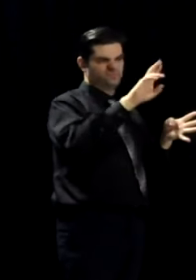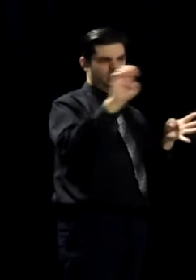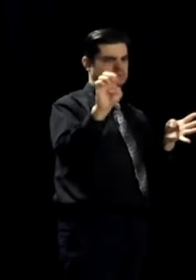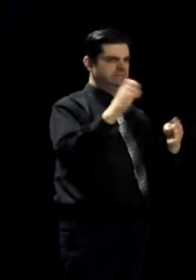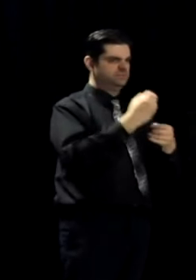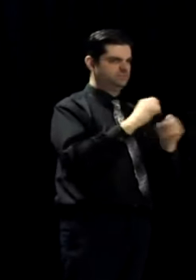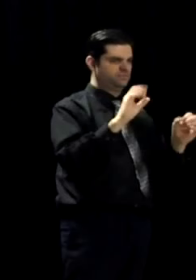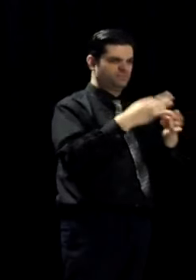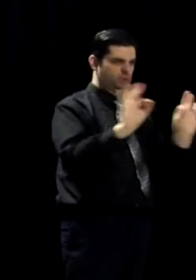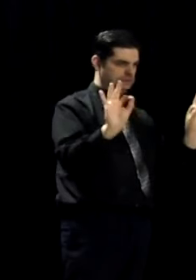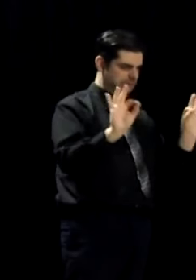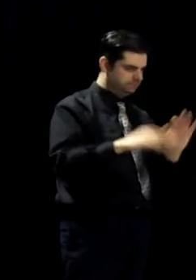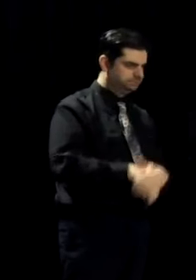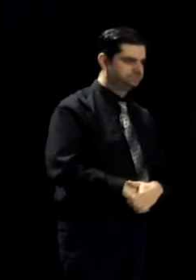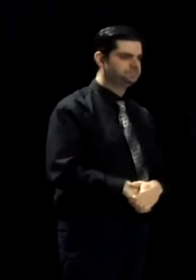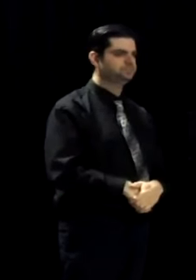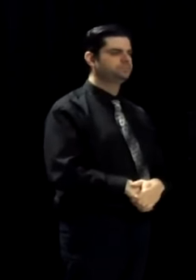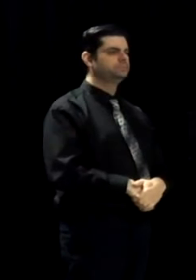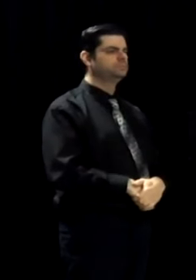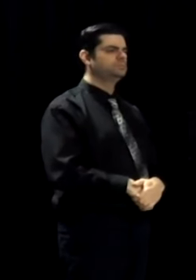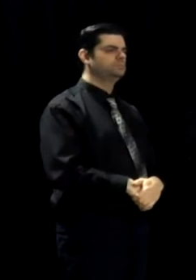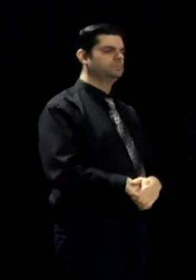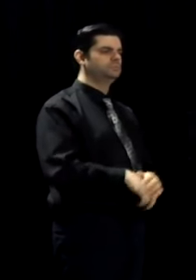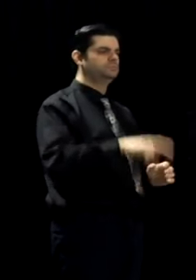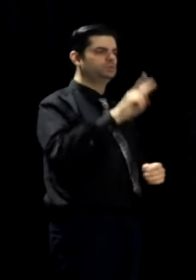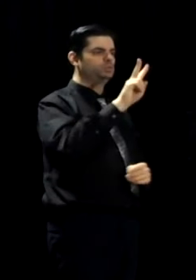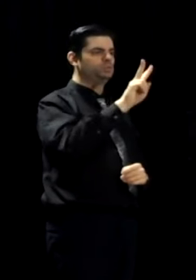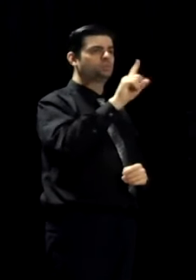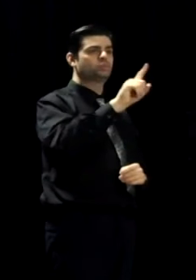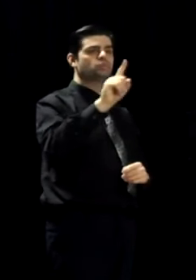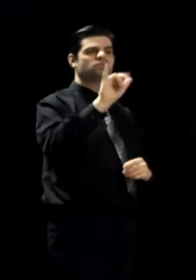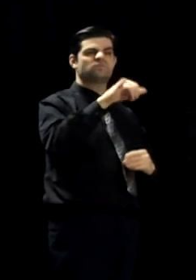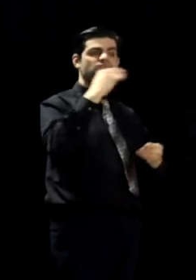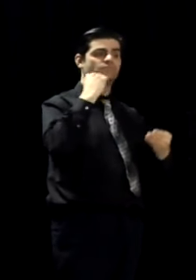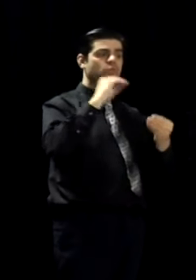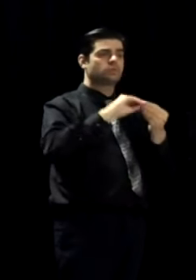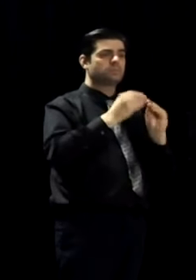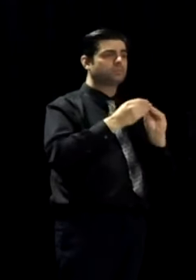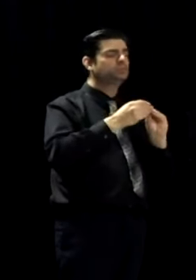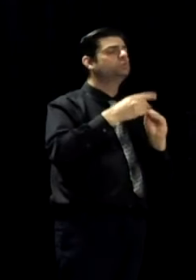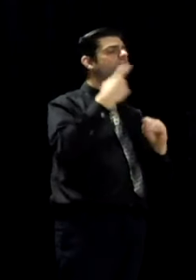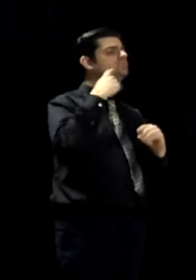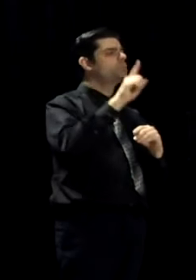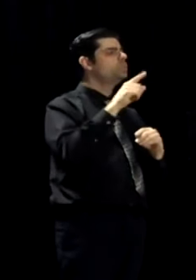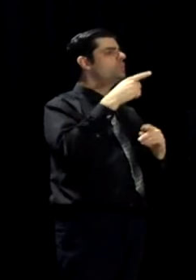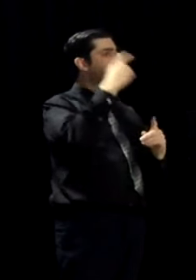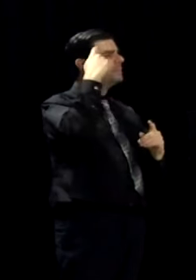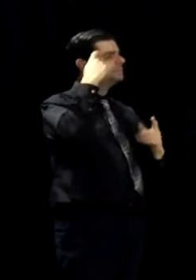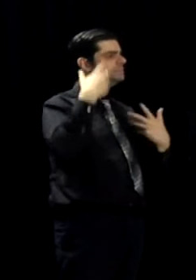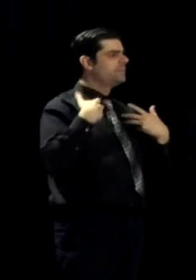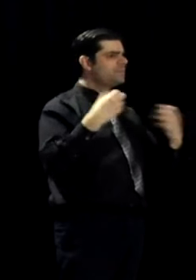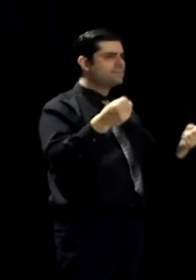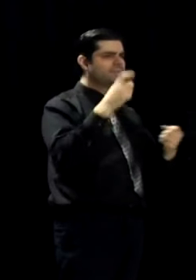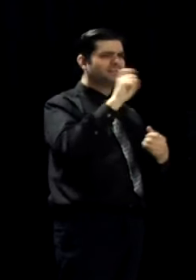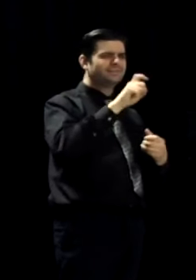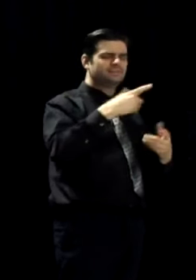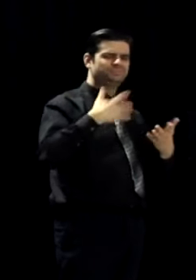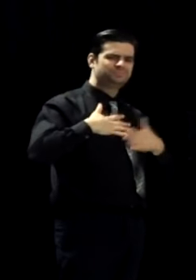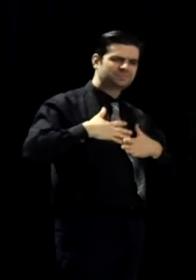211 for social and emotional support. Certainly, the reality of this virus is taking its toll on